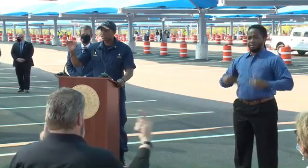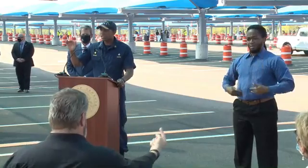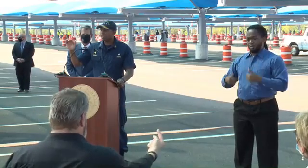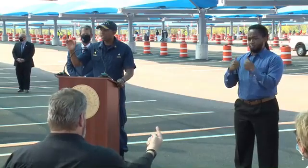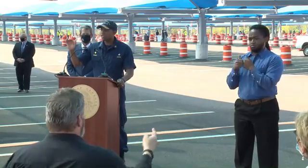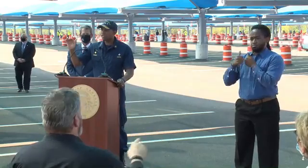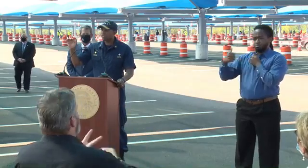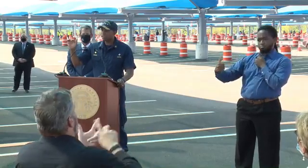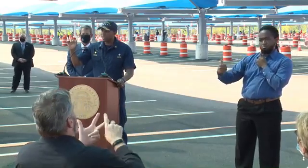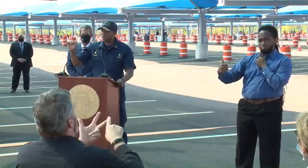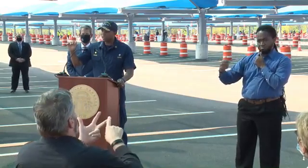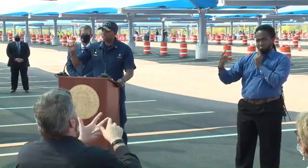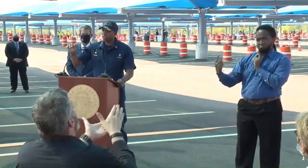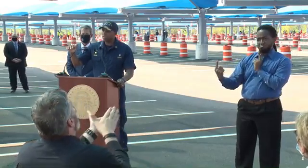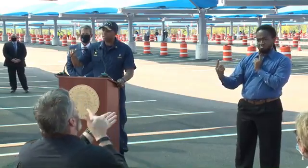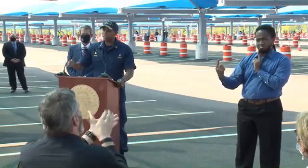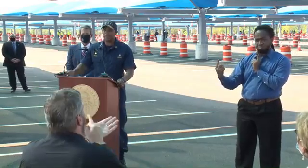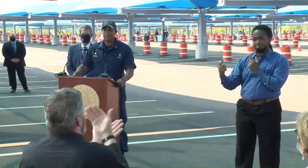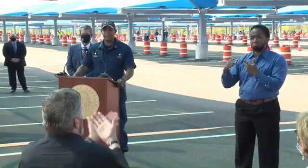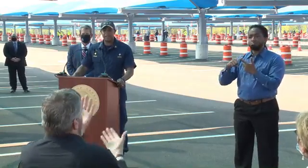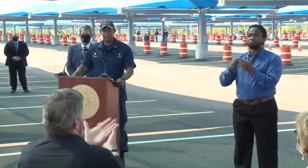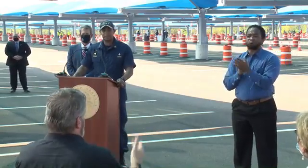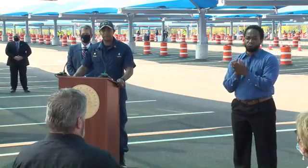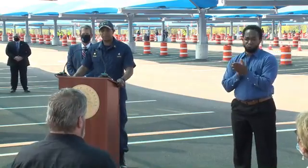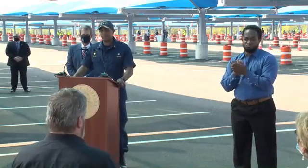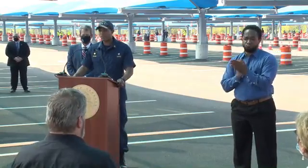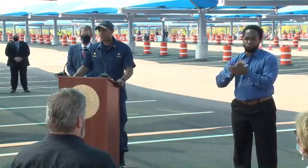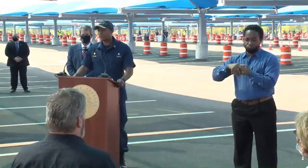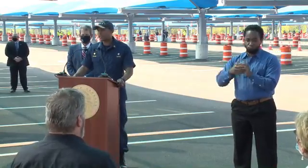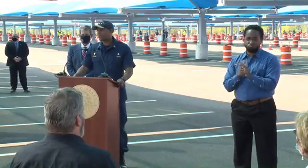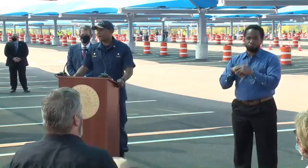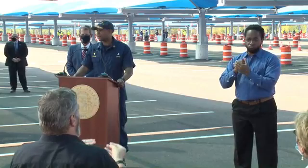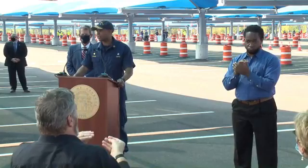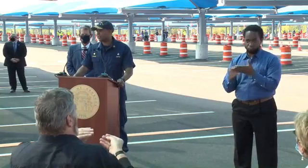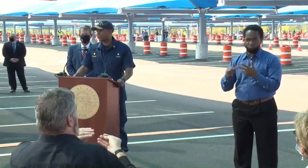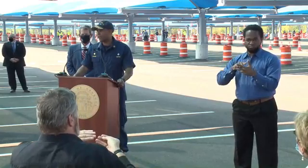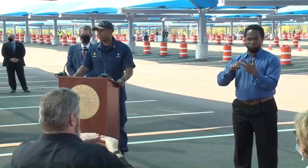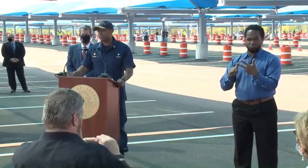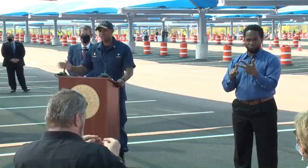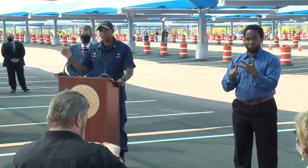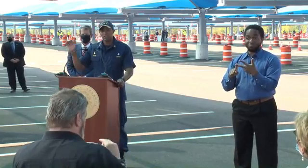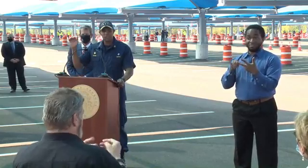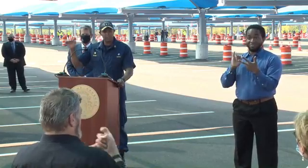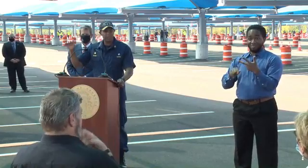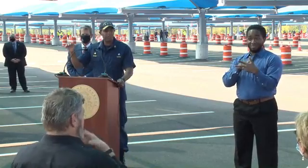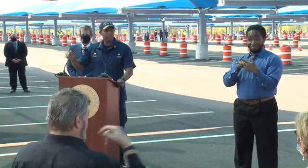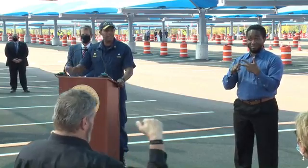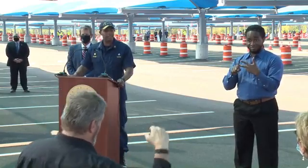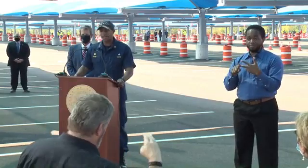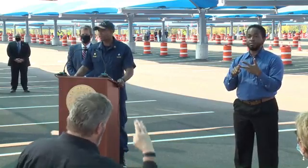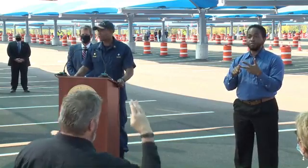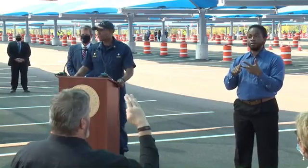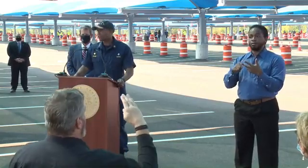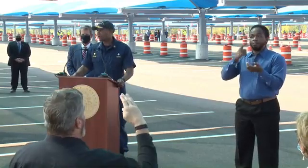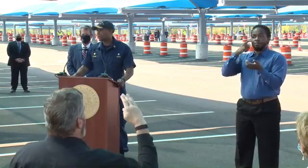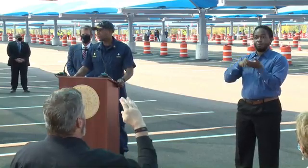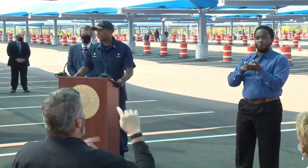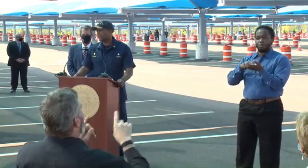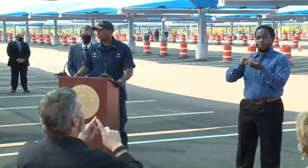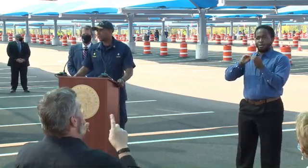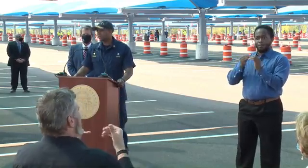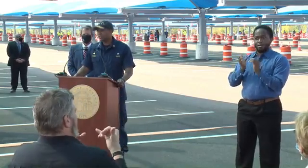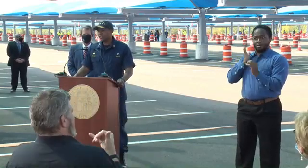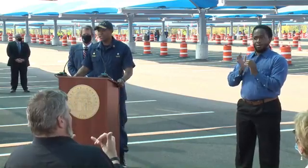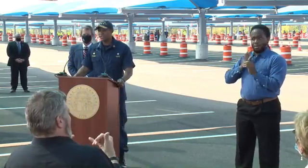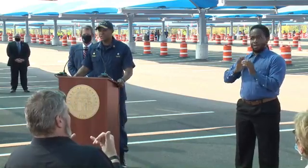Georgia, and they look like they're starting to come back down. We're seeing positivity rates start to come back down on a